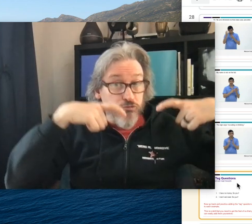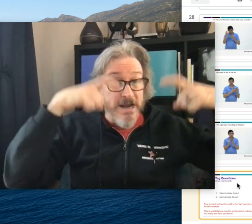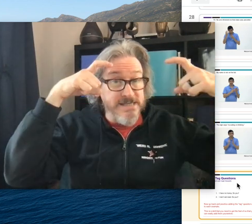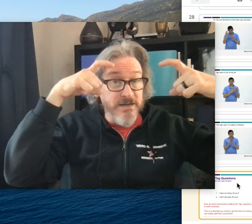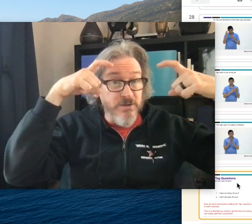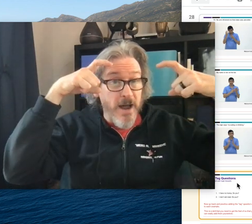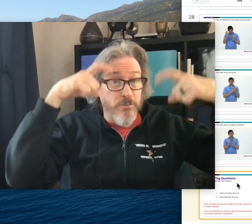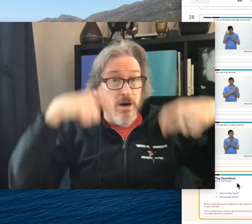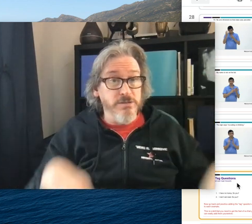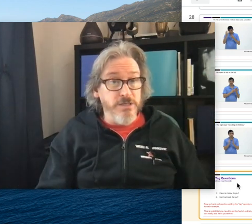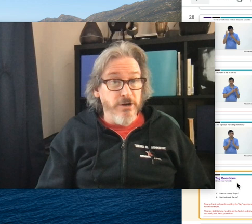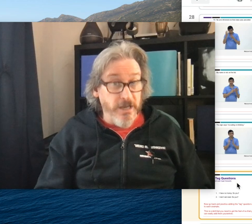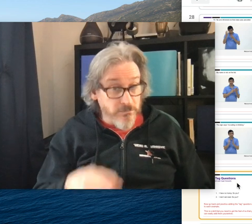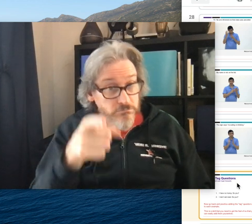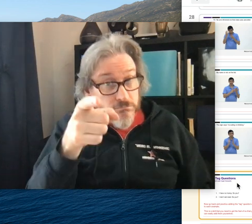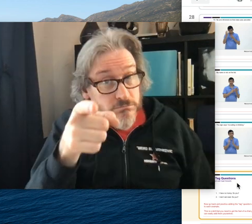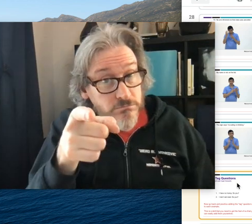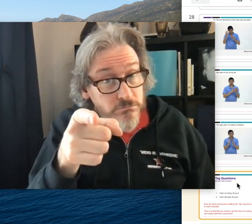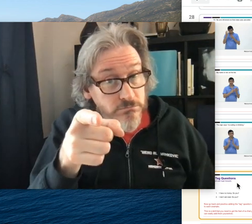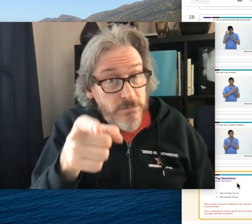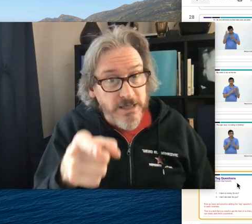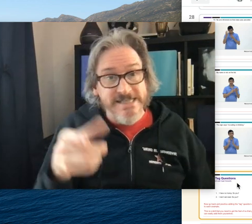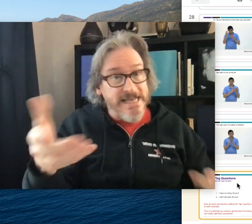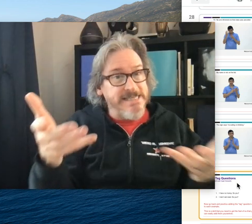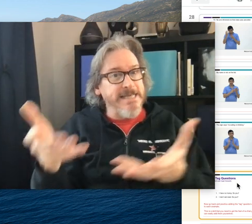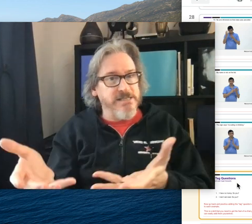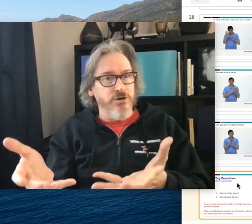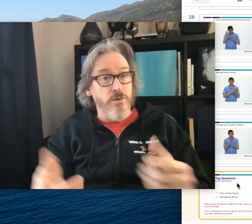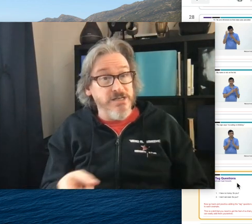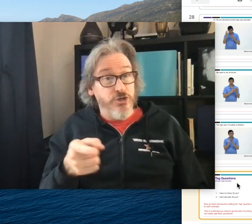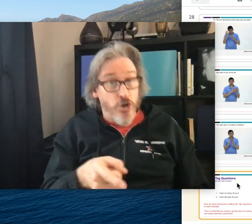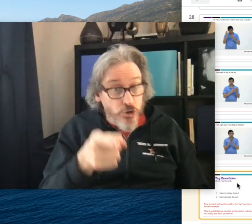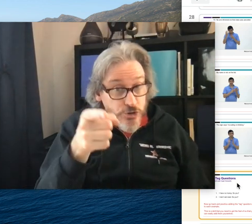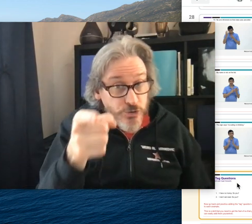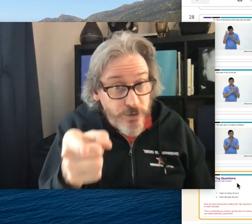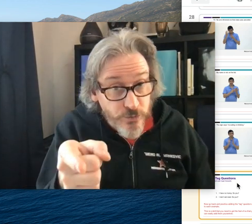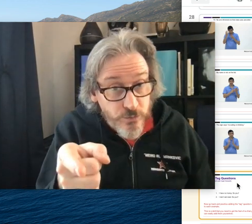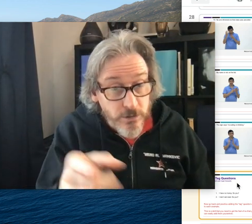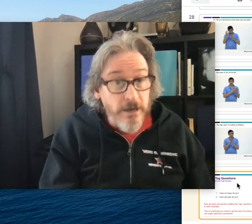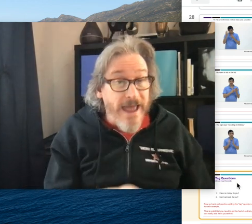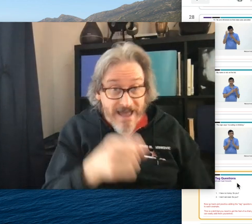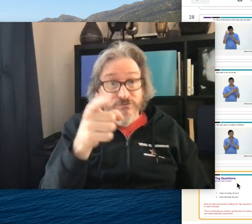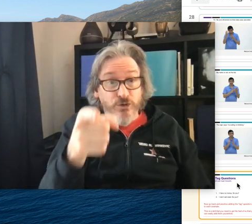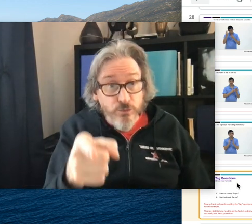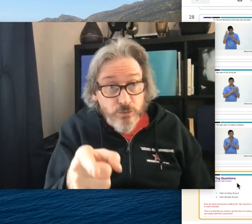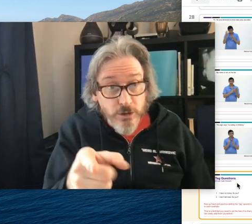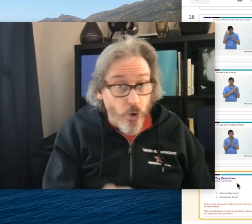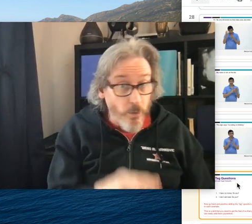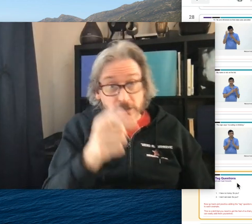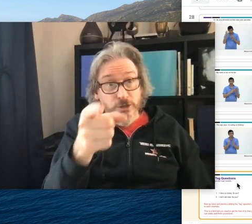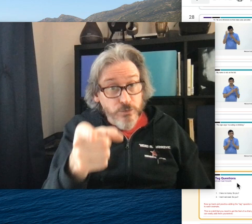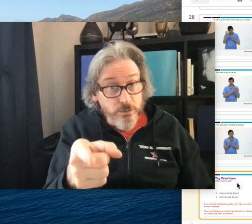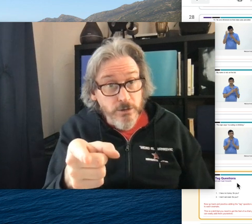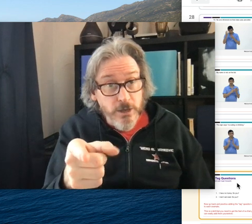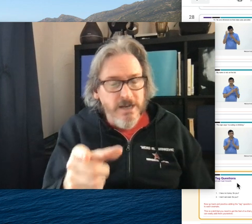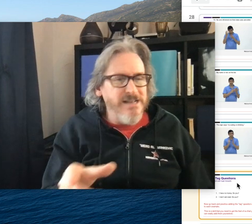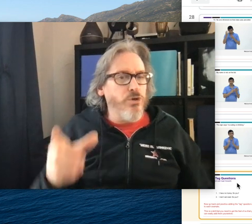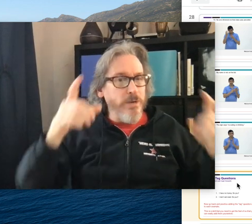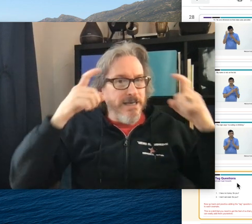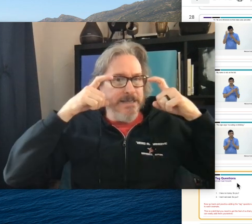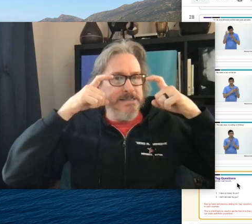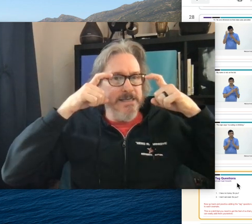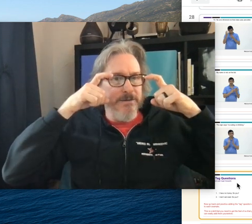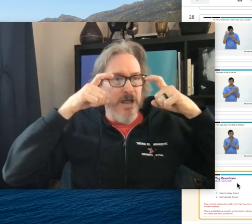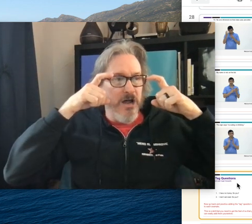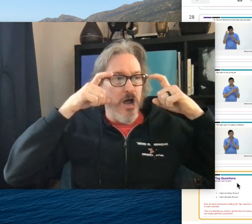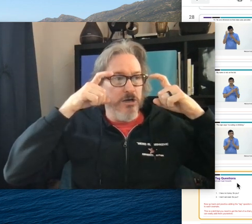There's a raising of the eyebrows, and you're like, because that's a yes or no question. Do you? Have you? Will you? So